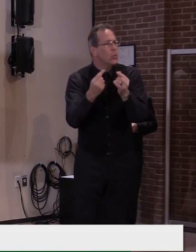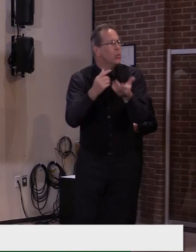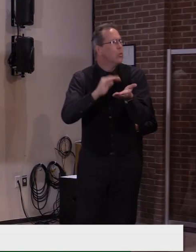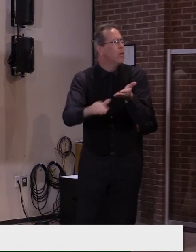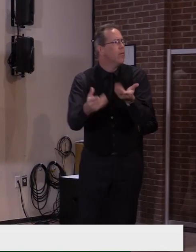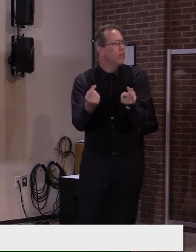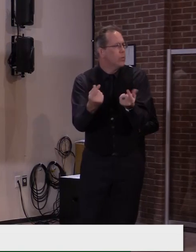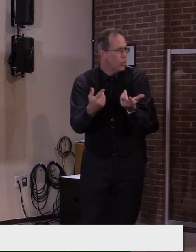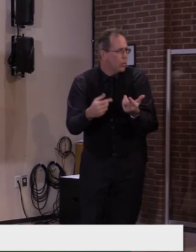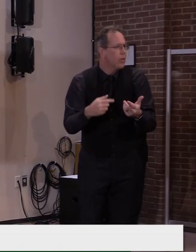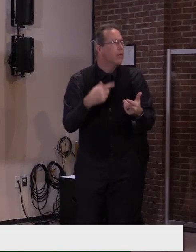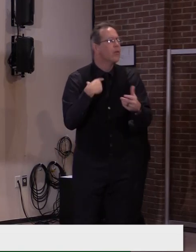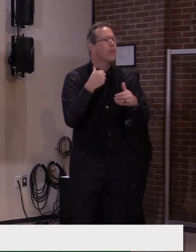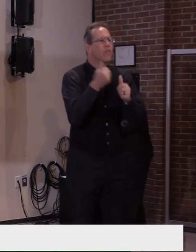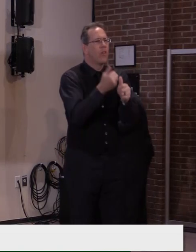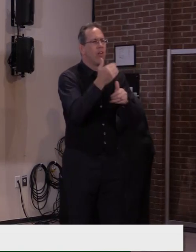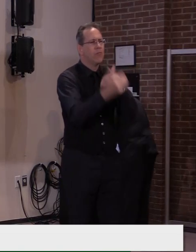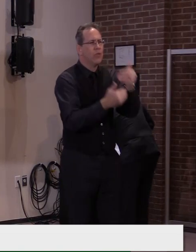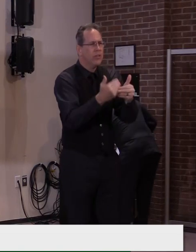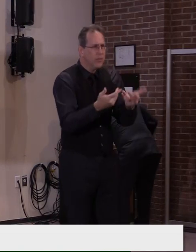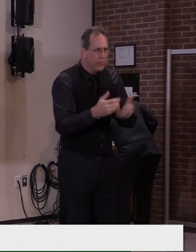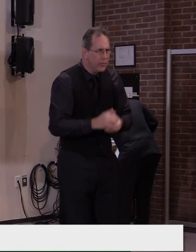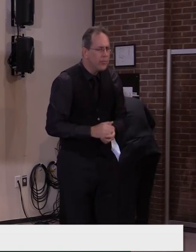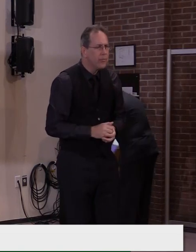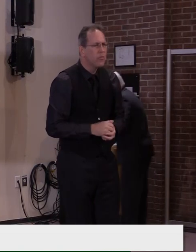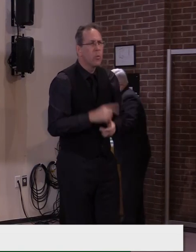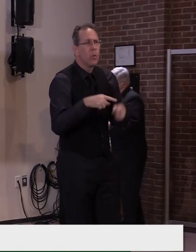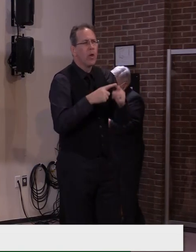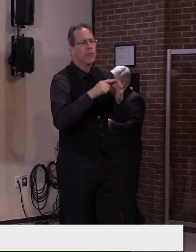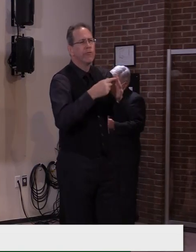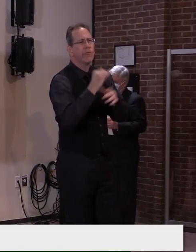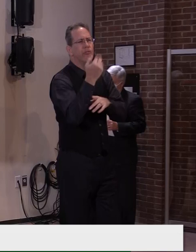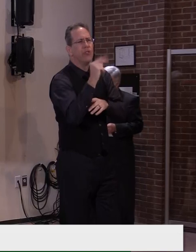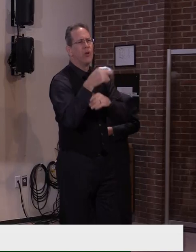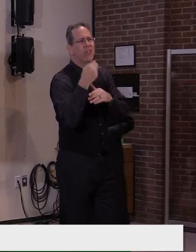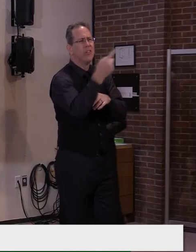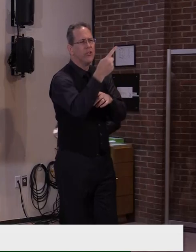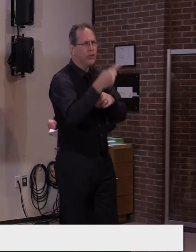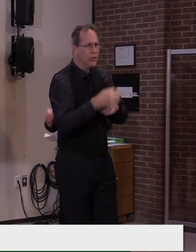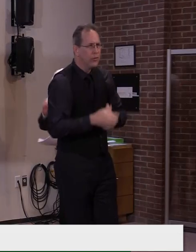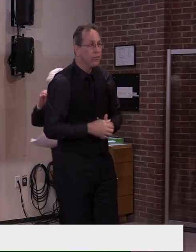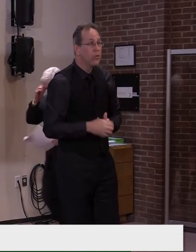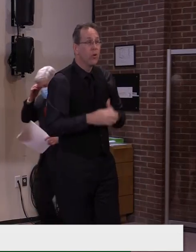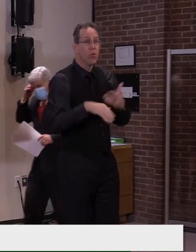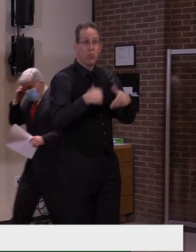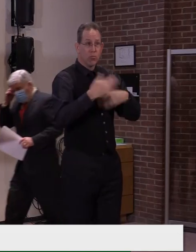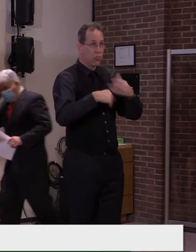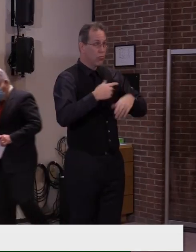later in January. That concludes my update. I'll now turn it over to Secretary Smith.